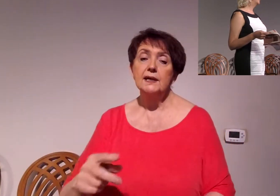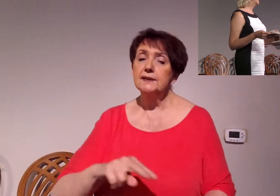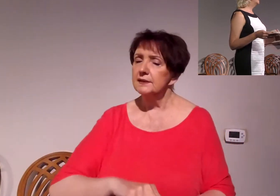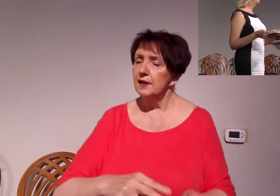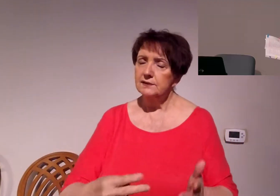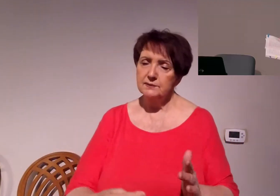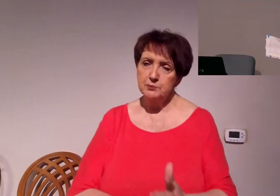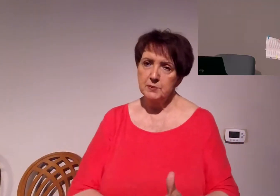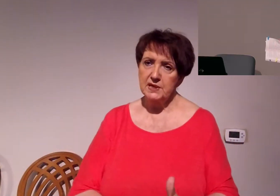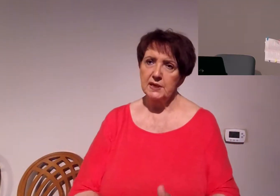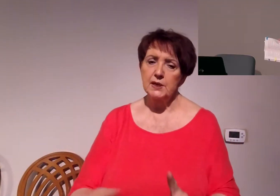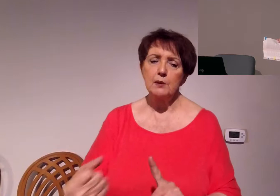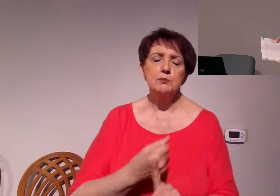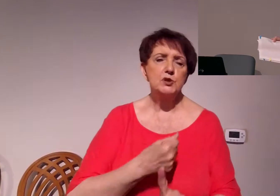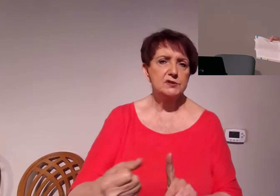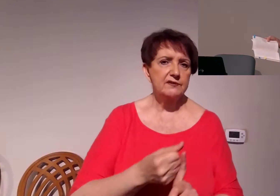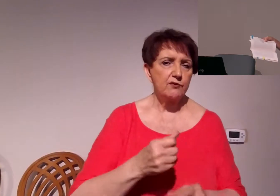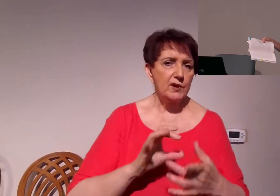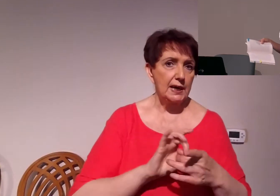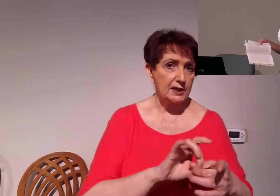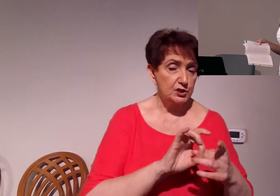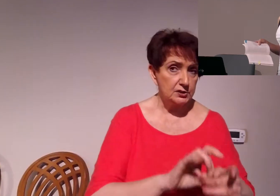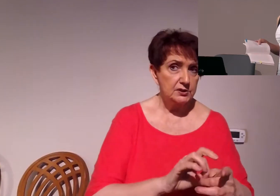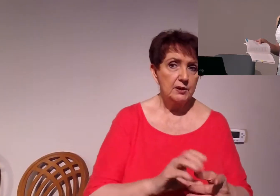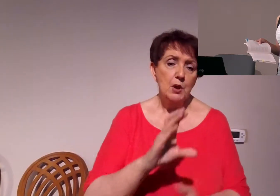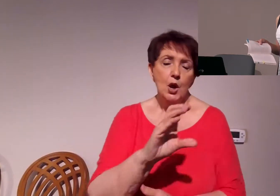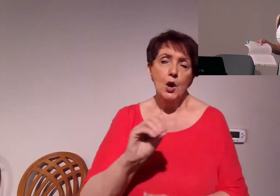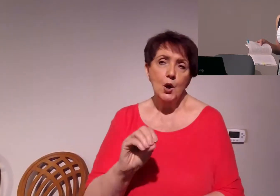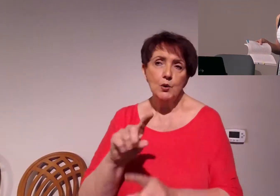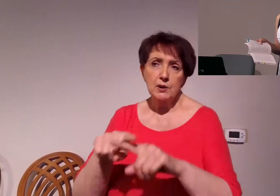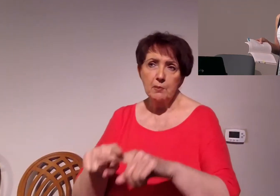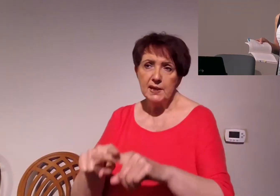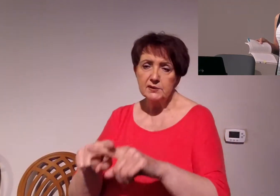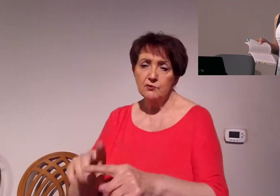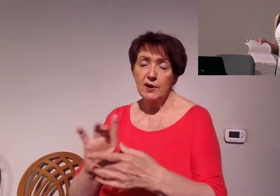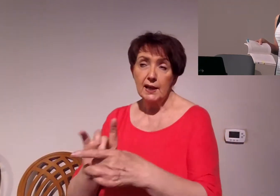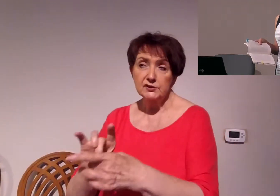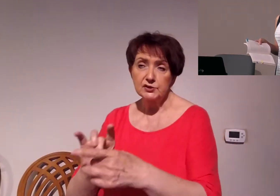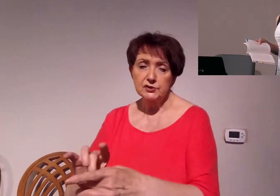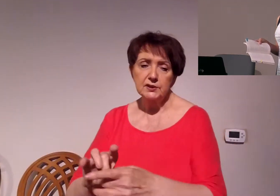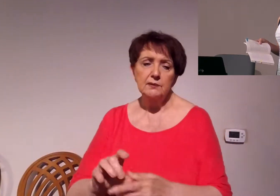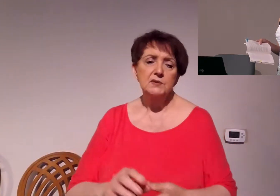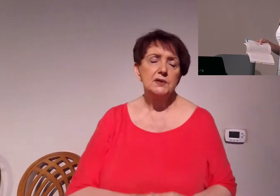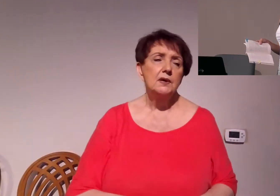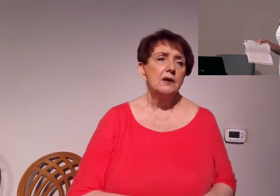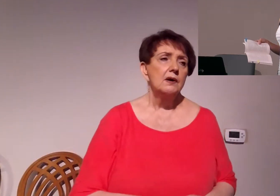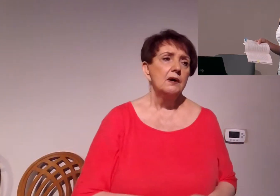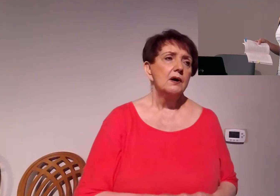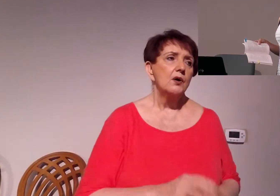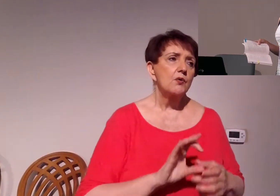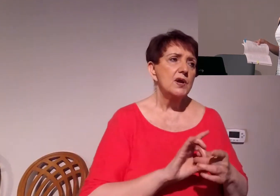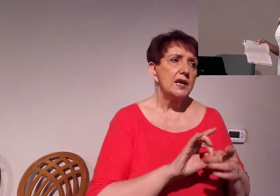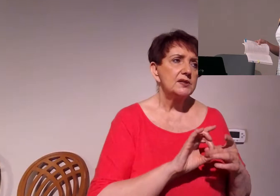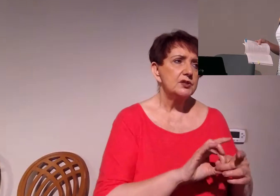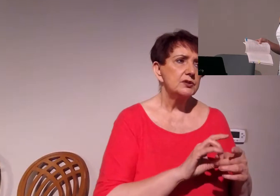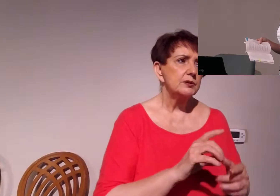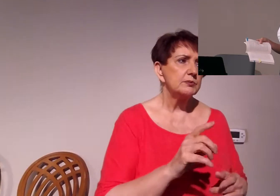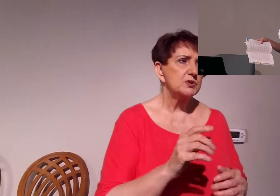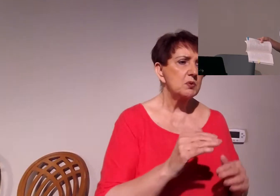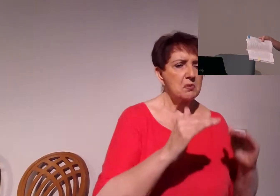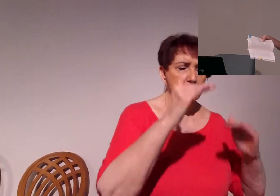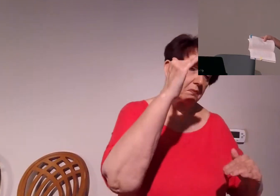mean abusive relationships, codependent relationships, or relationships where there is a deep